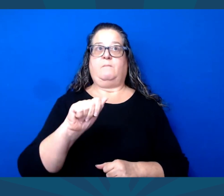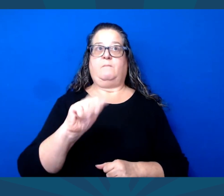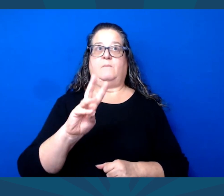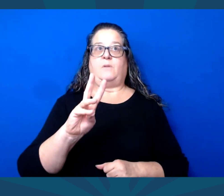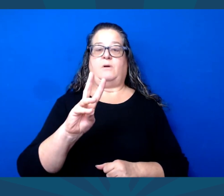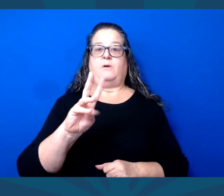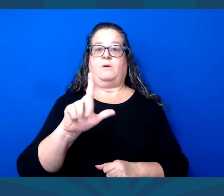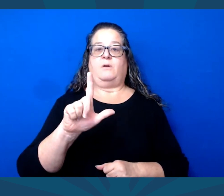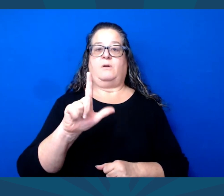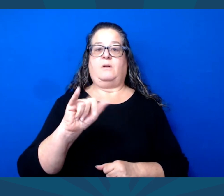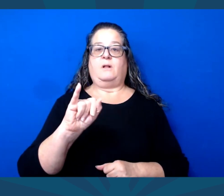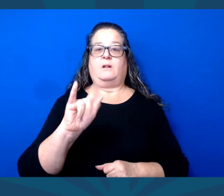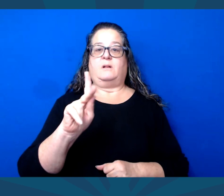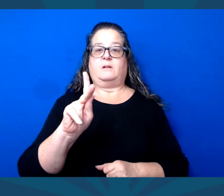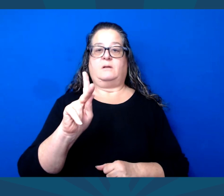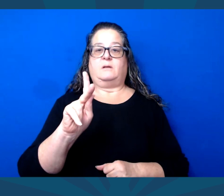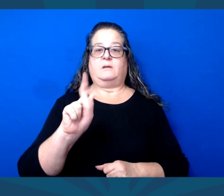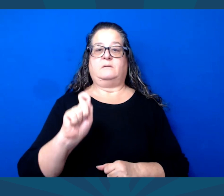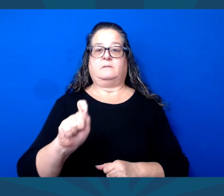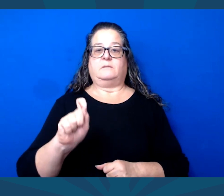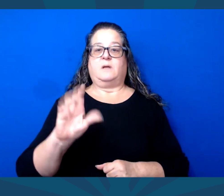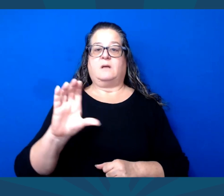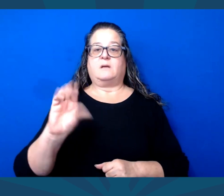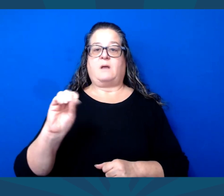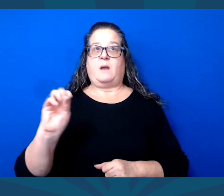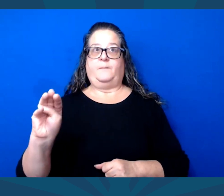God-given freedoms.